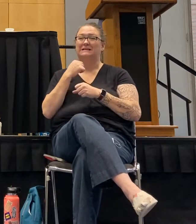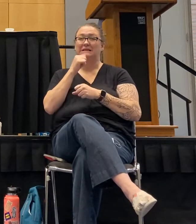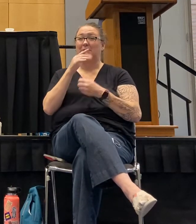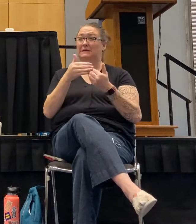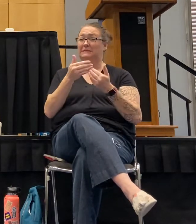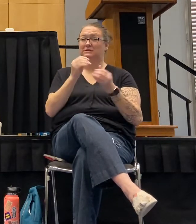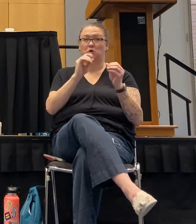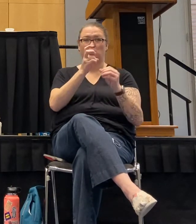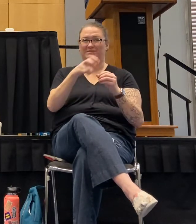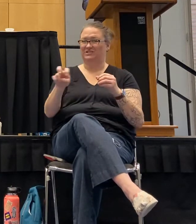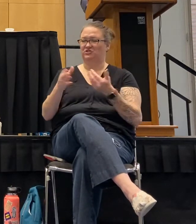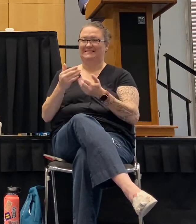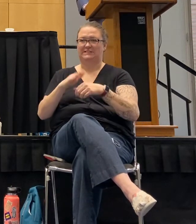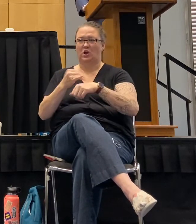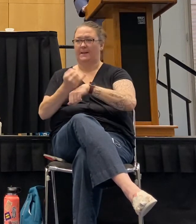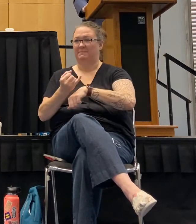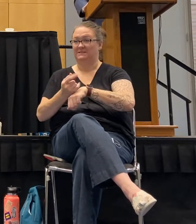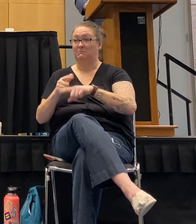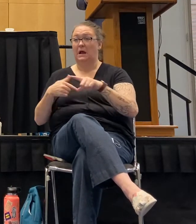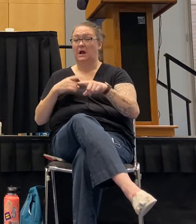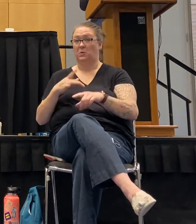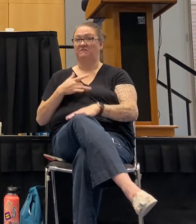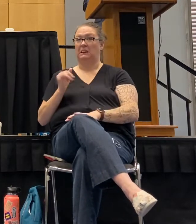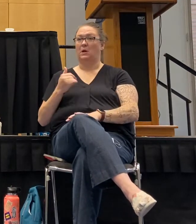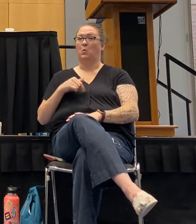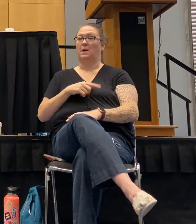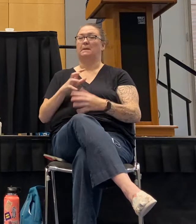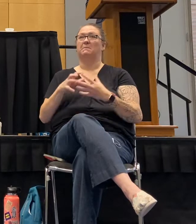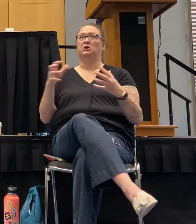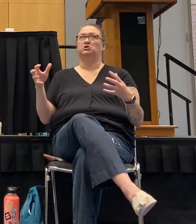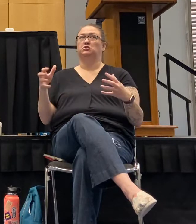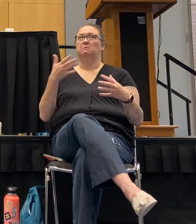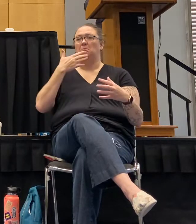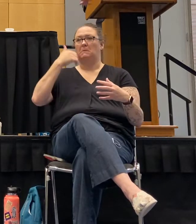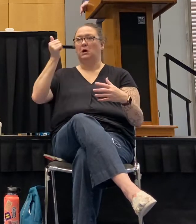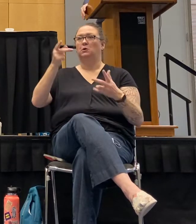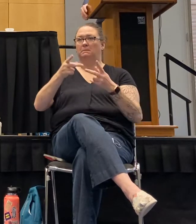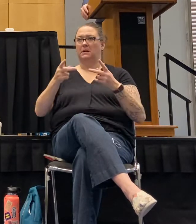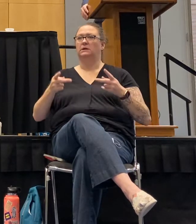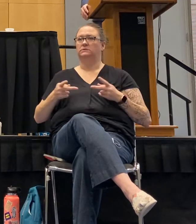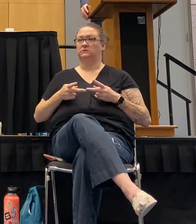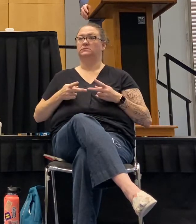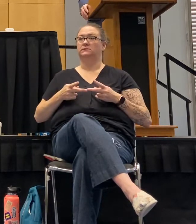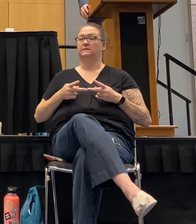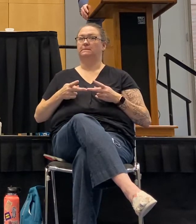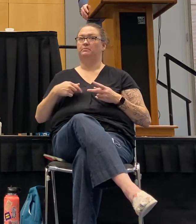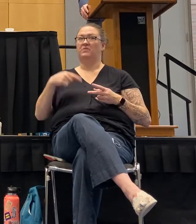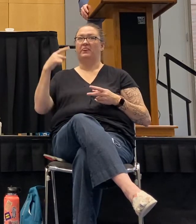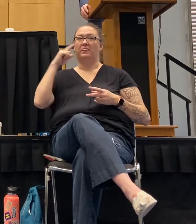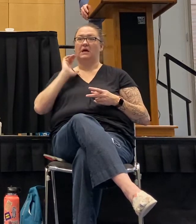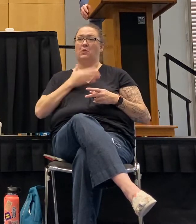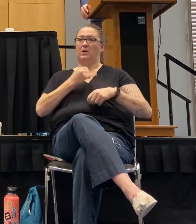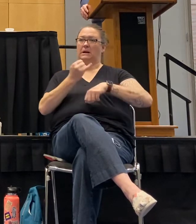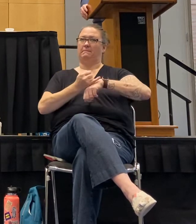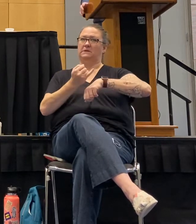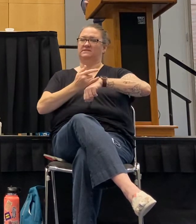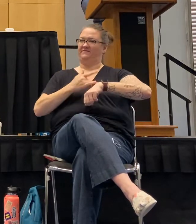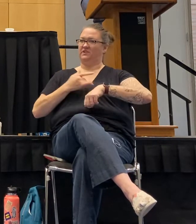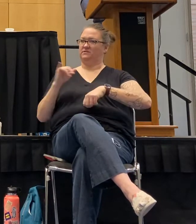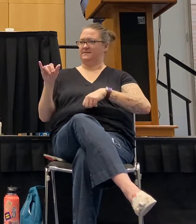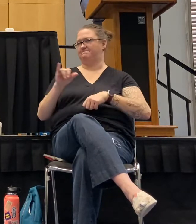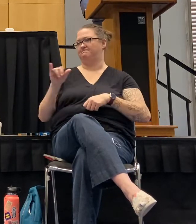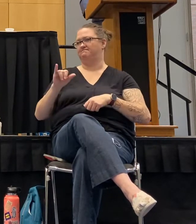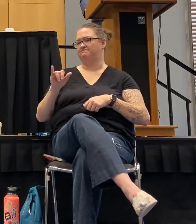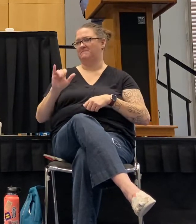No transition is easy on a campus, but I do feel like we're in a much, much better place, and I think our campus feels that way,